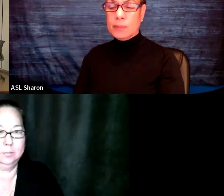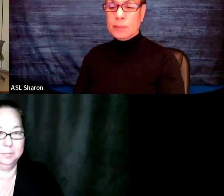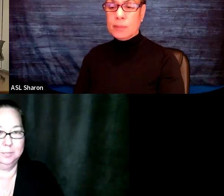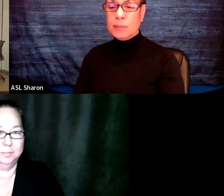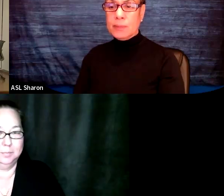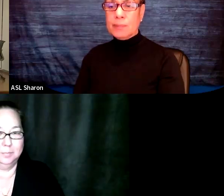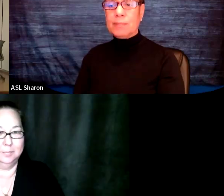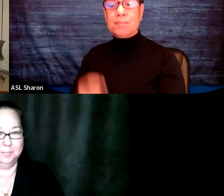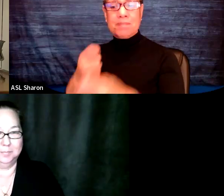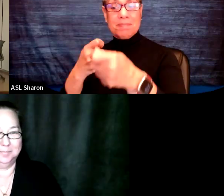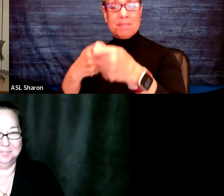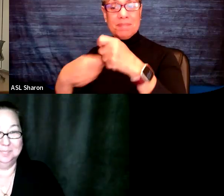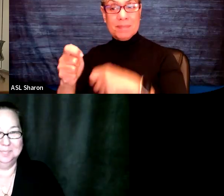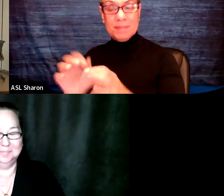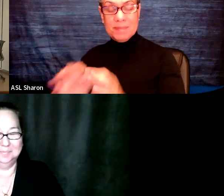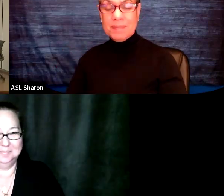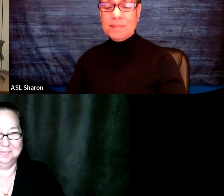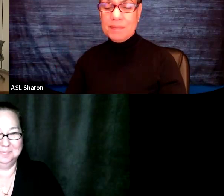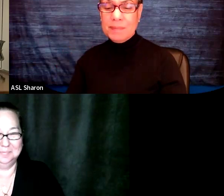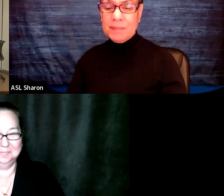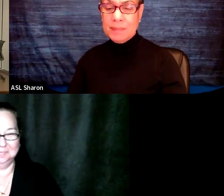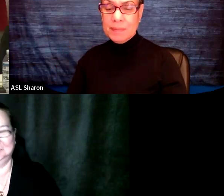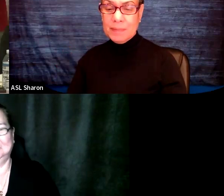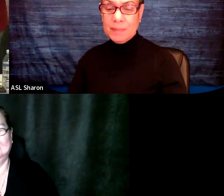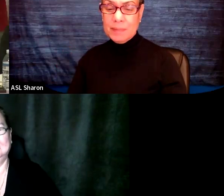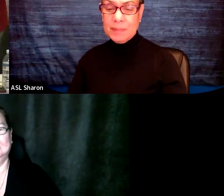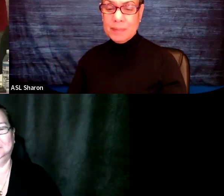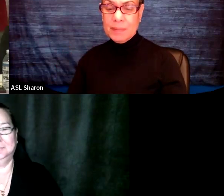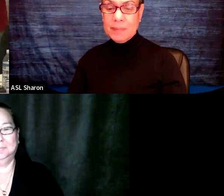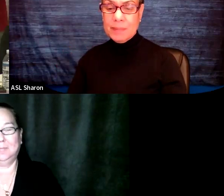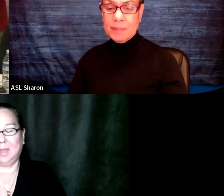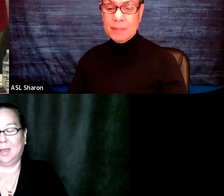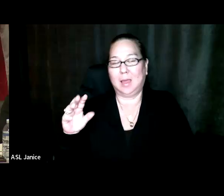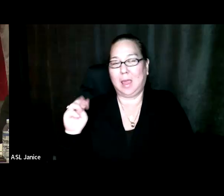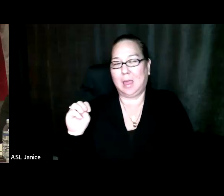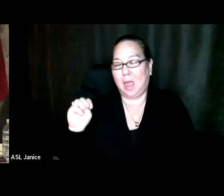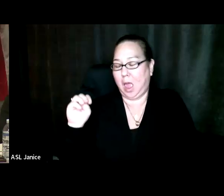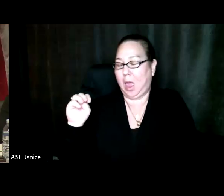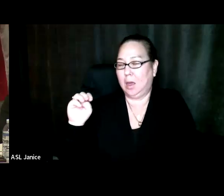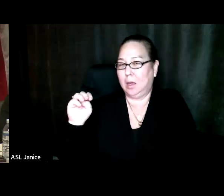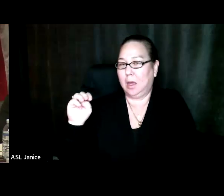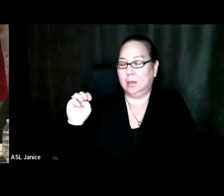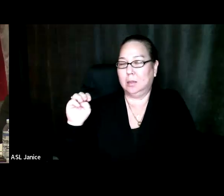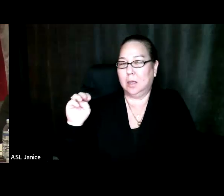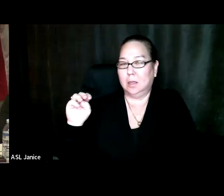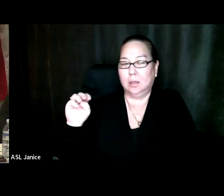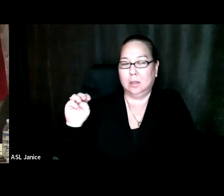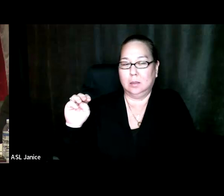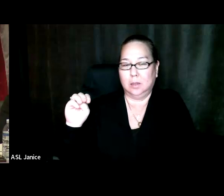Yeah, so thank you for this work. I know this has been a